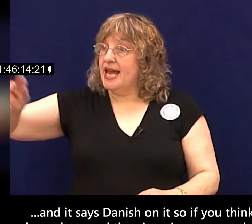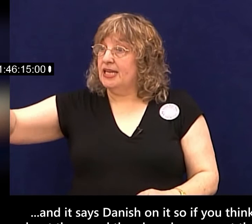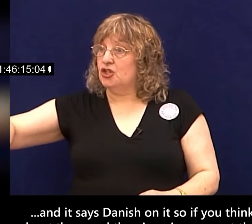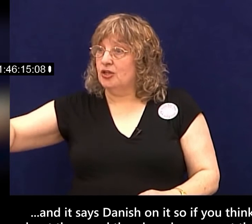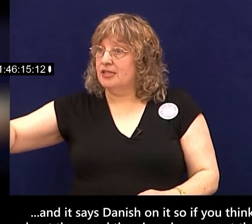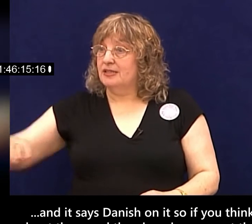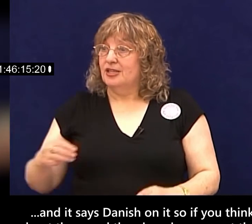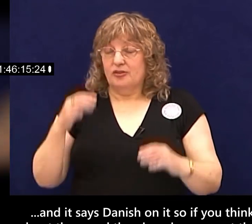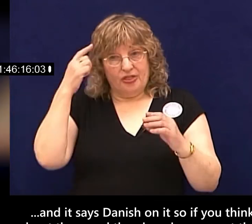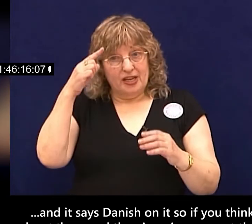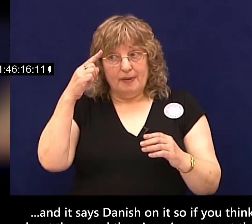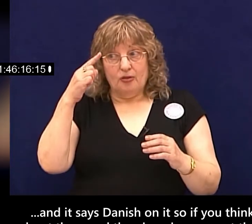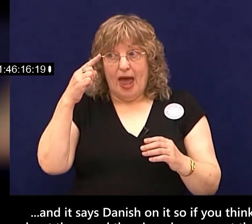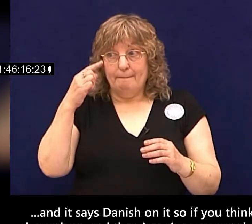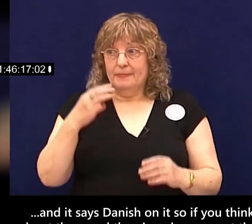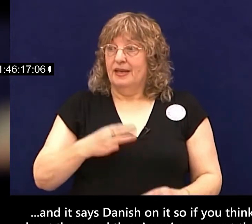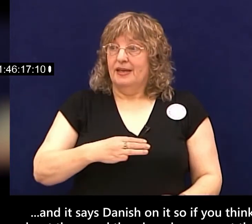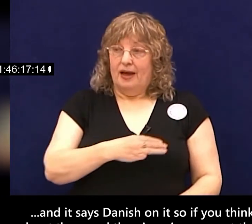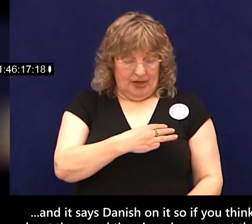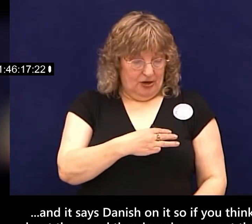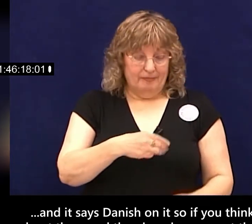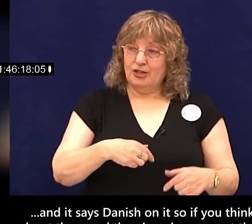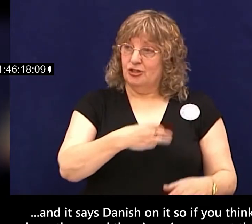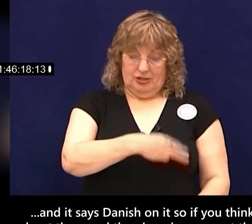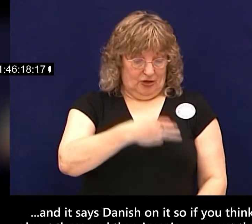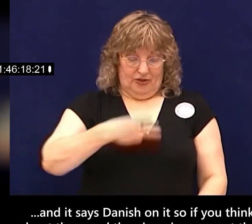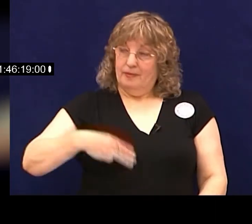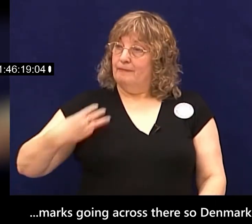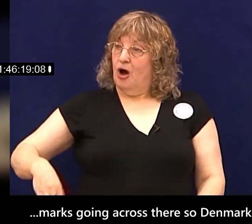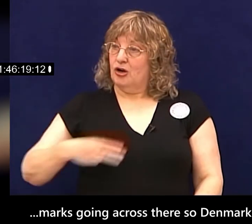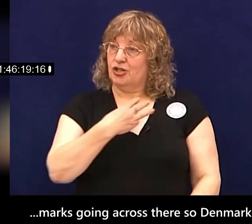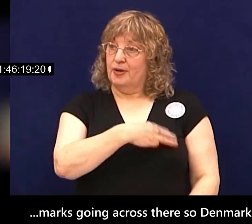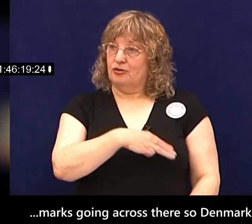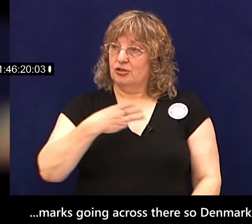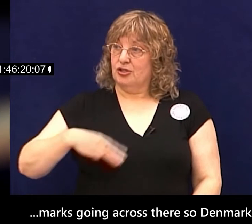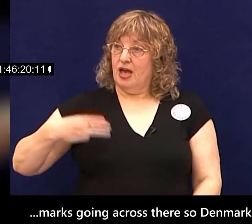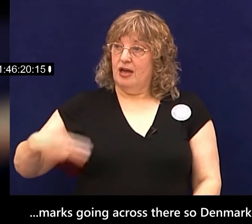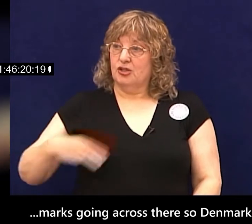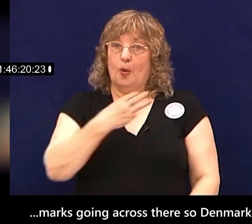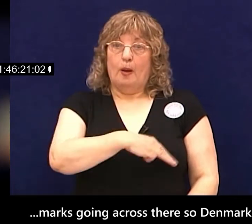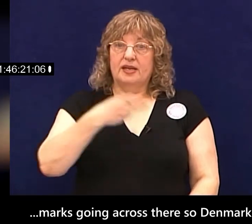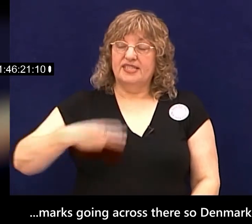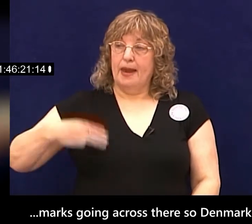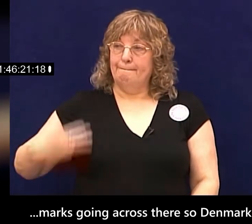Danish on it. So if you think about them and then imagine you've got the marks going across there. So